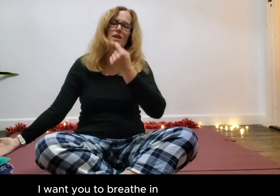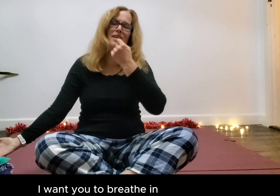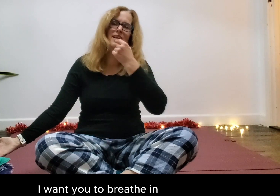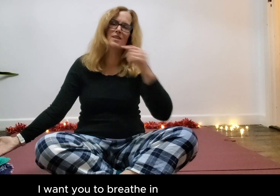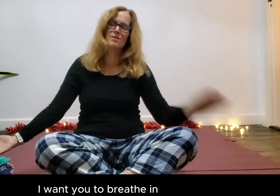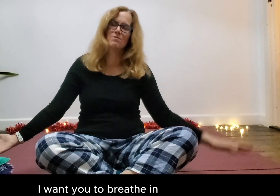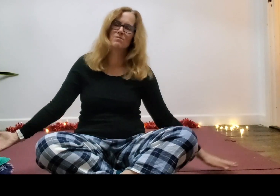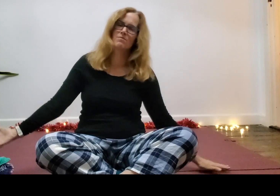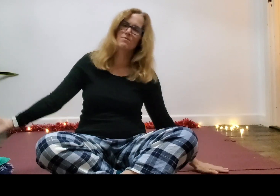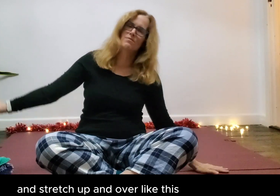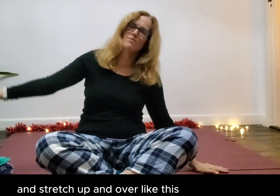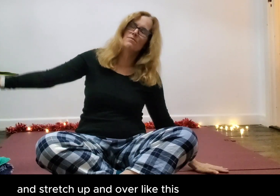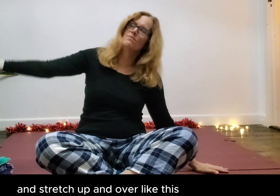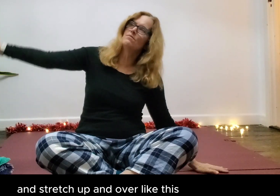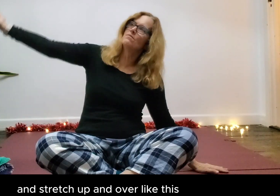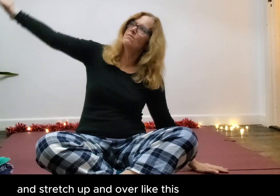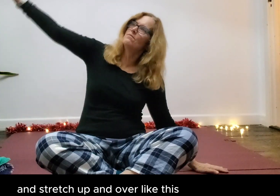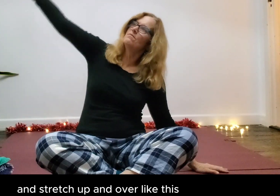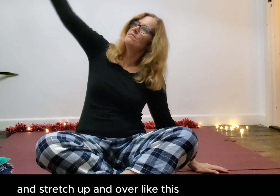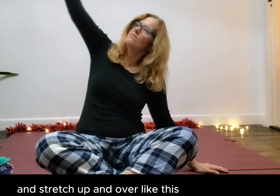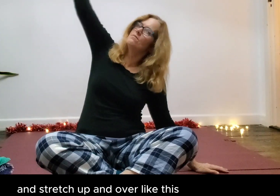stretch up and over like this.